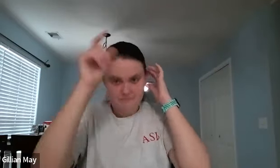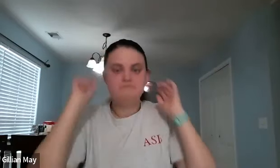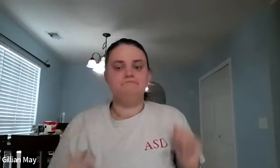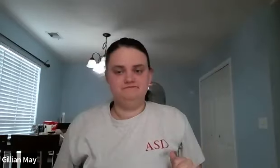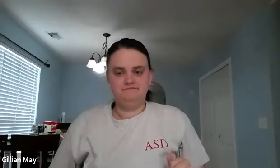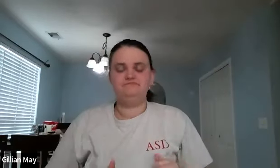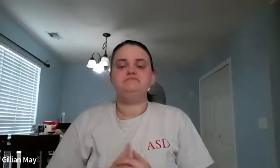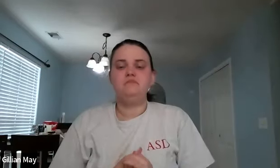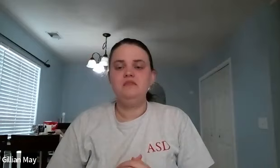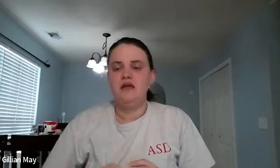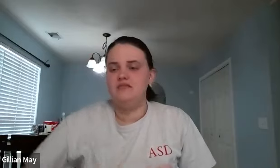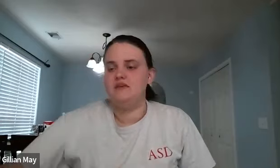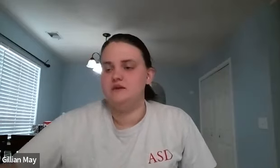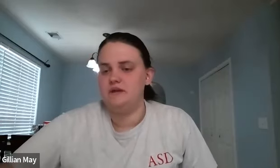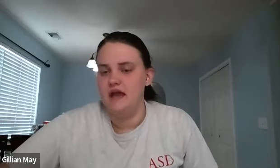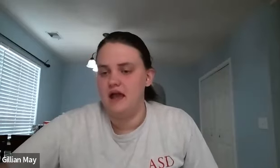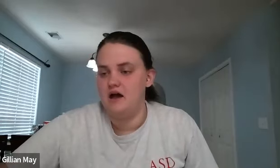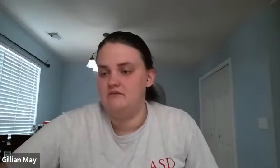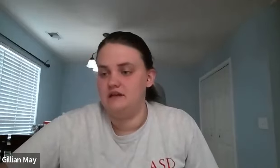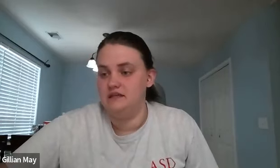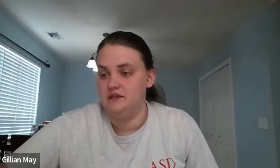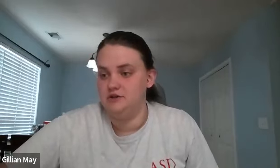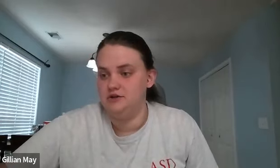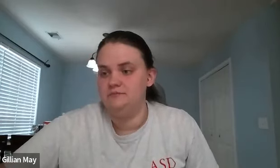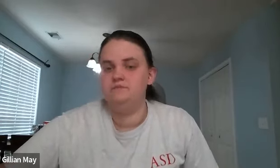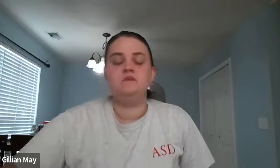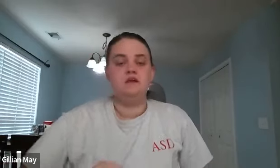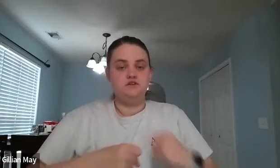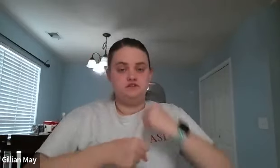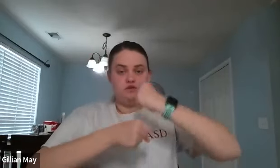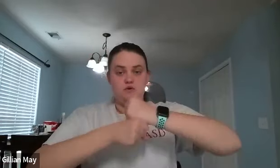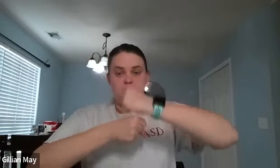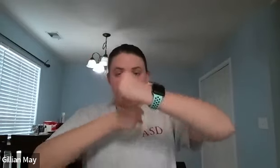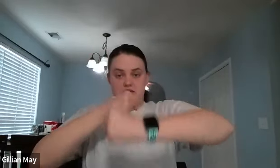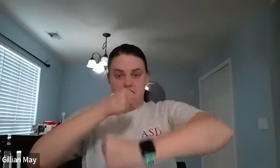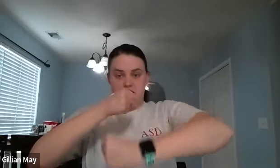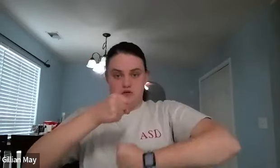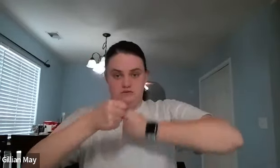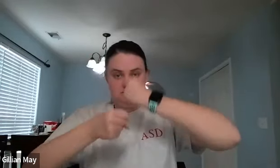Yep. And then we have year. So year.